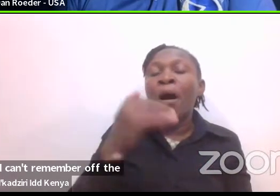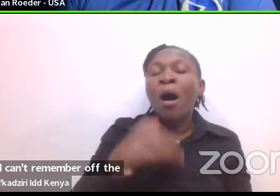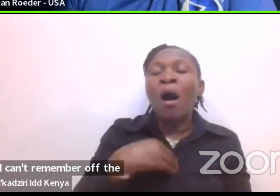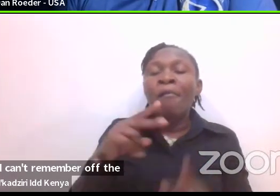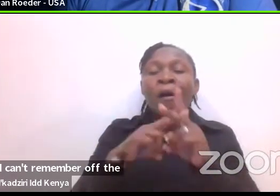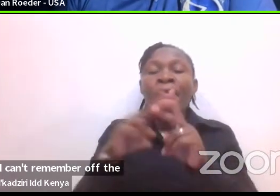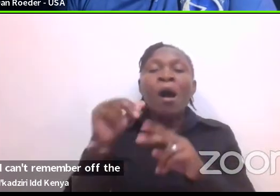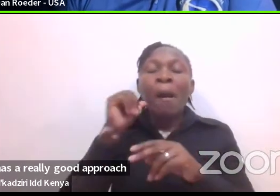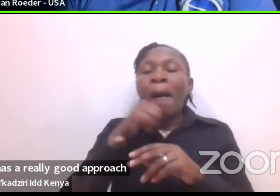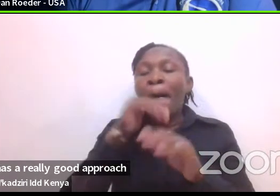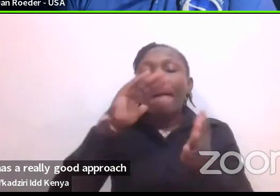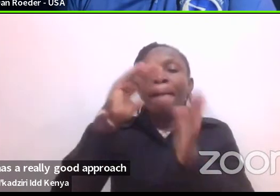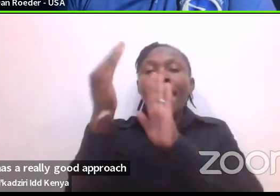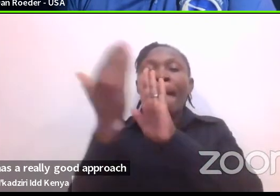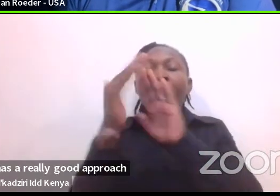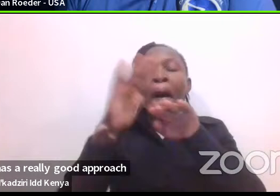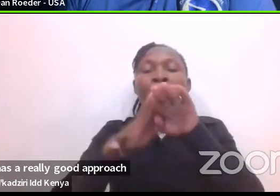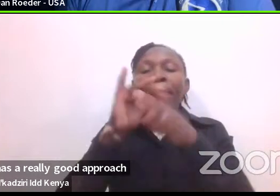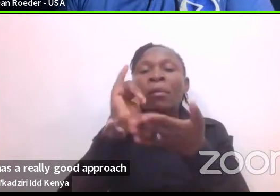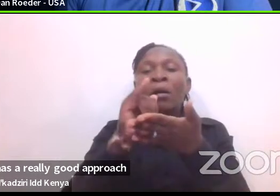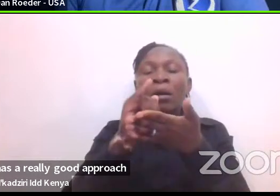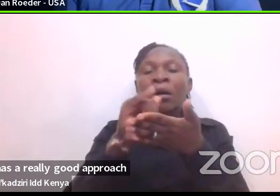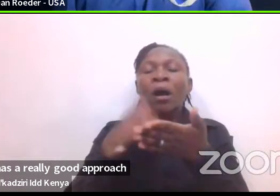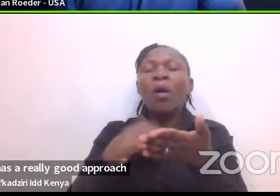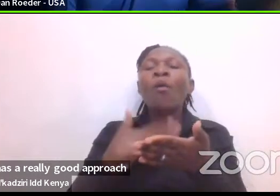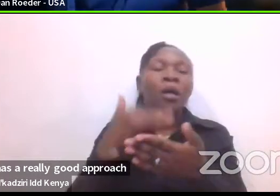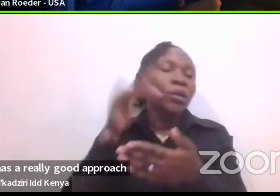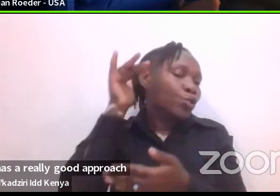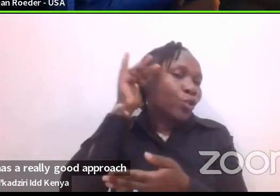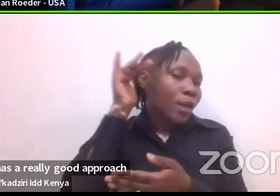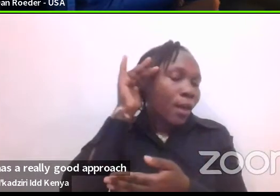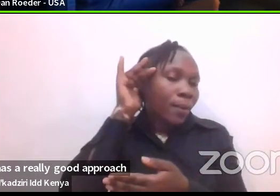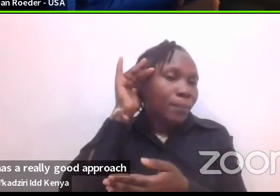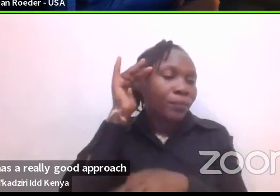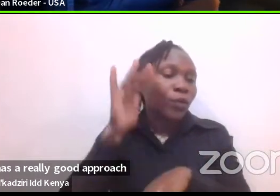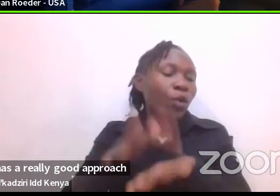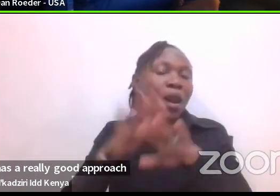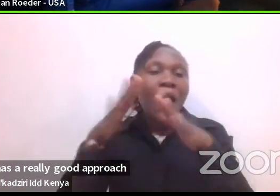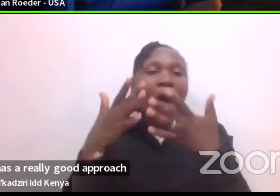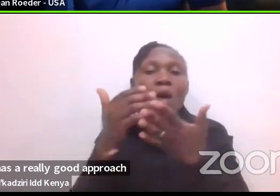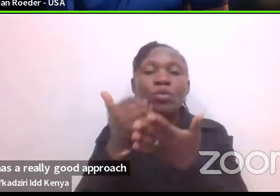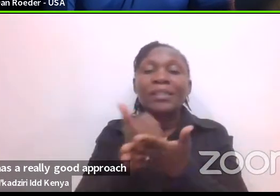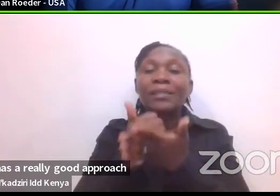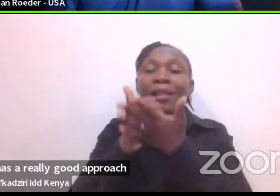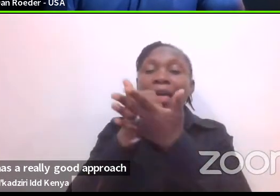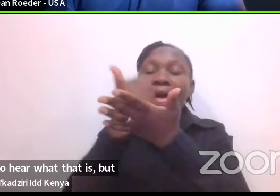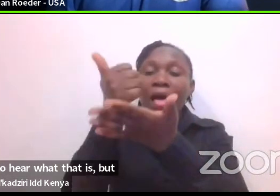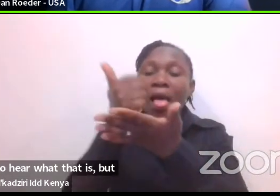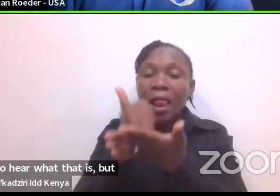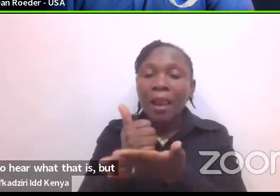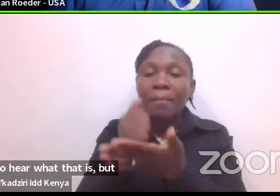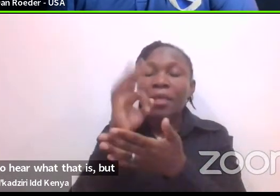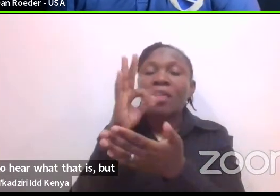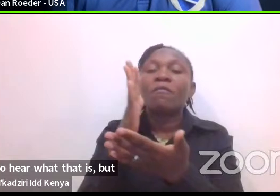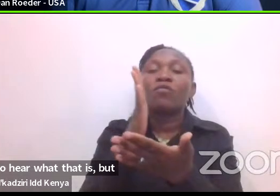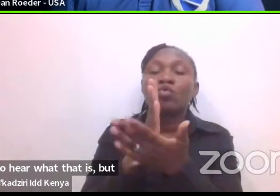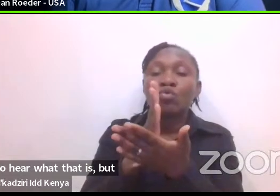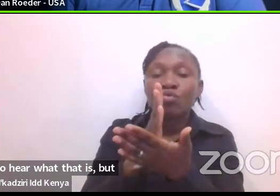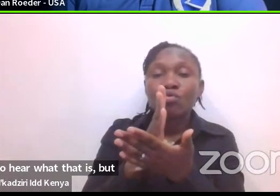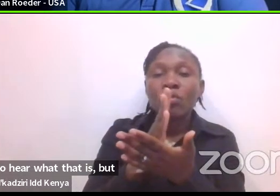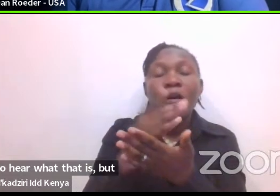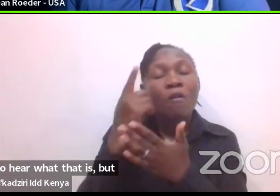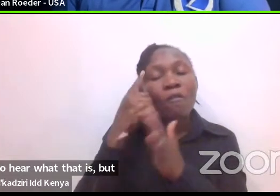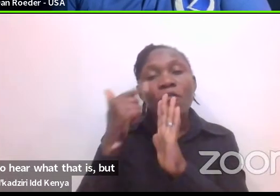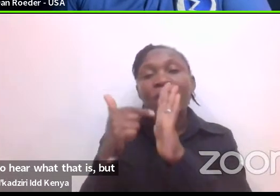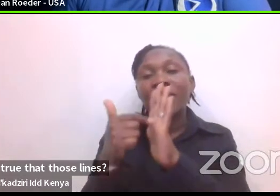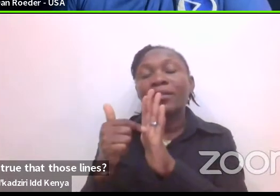approach to that. And I would love to hear what that is, but it's like, is it helpful? Is it true? Those lines, you being able to question that and